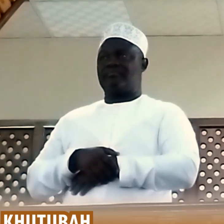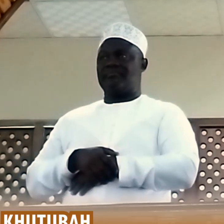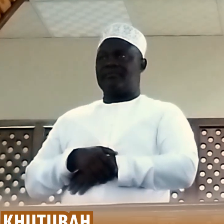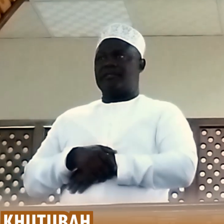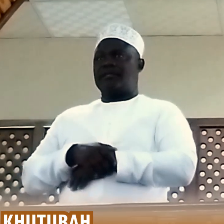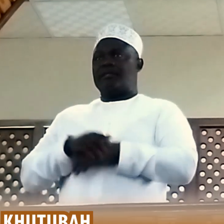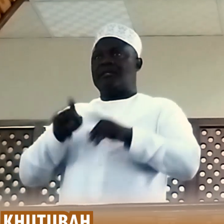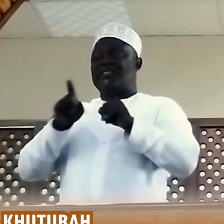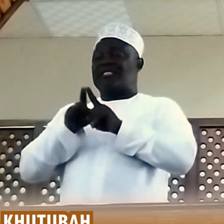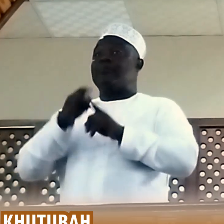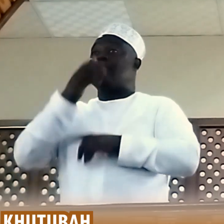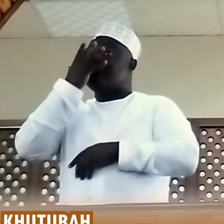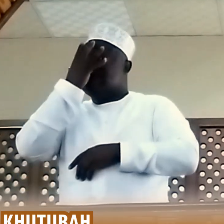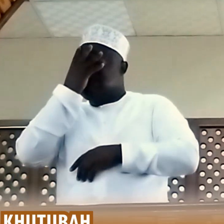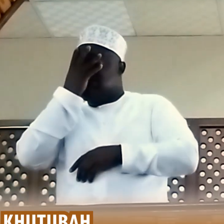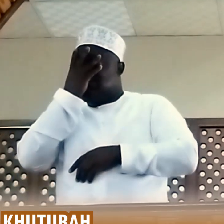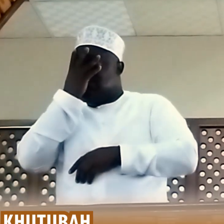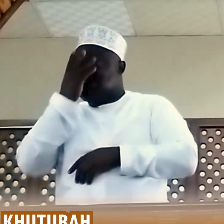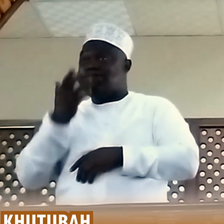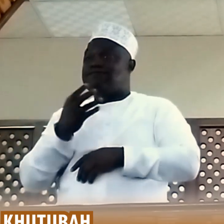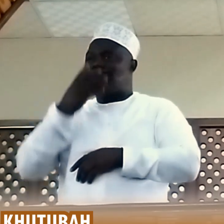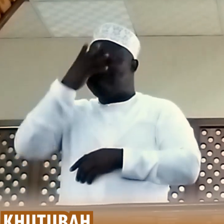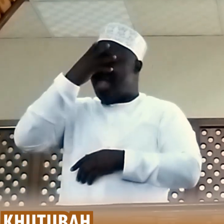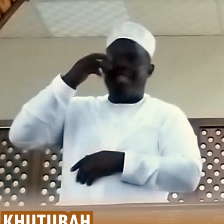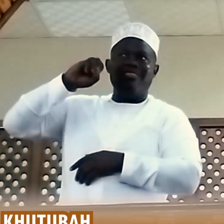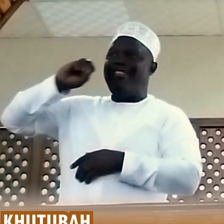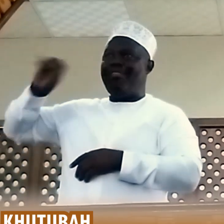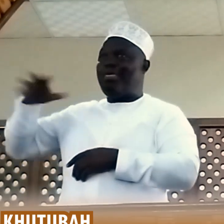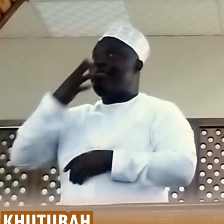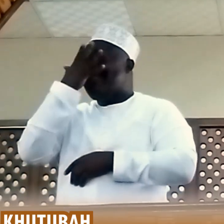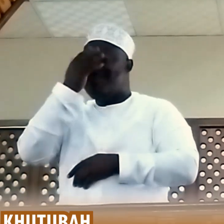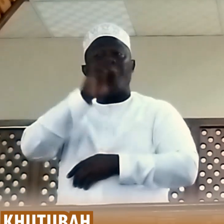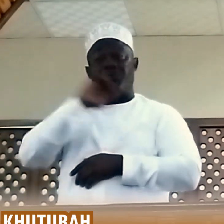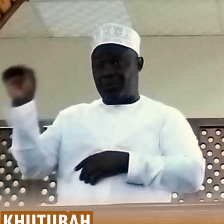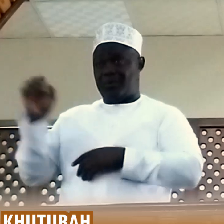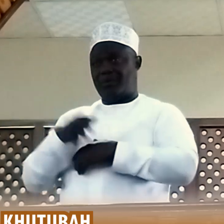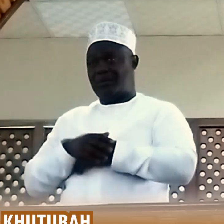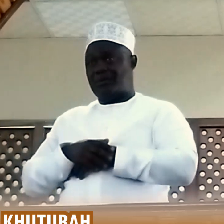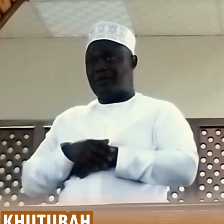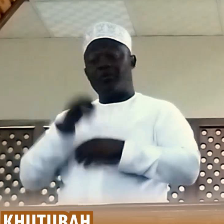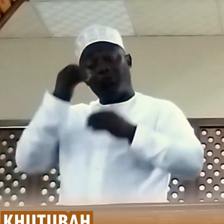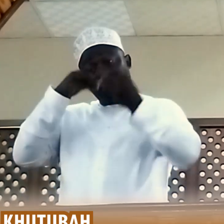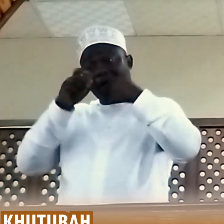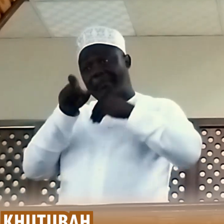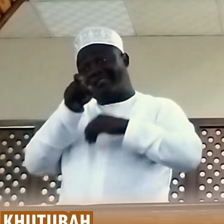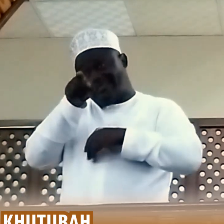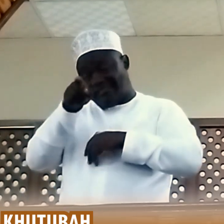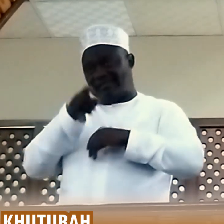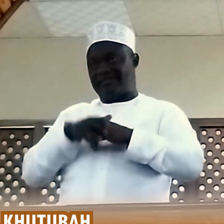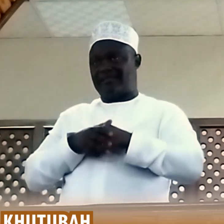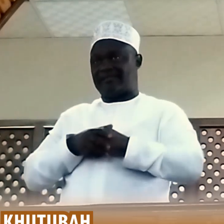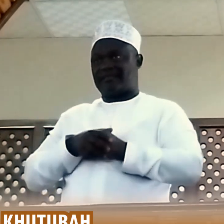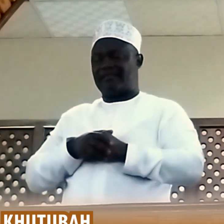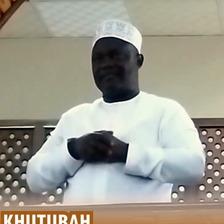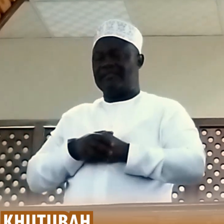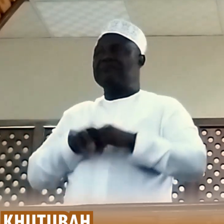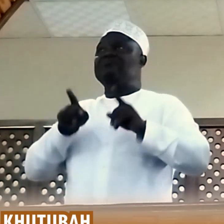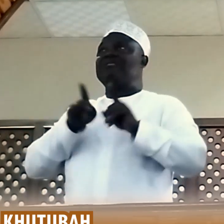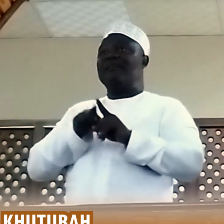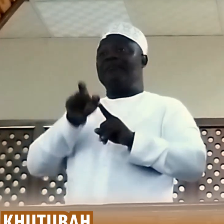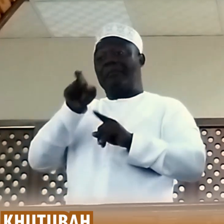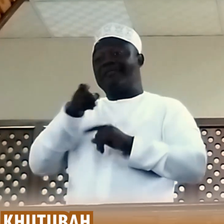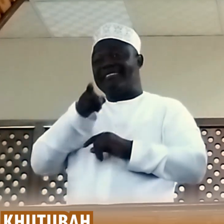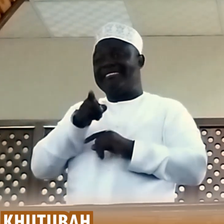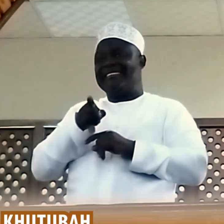Wanuziat hayatuhu, ensonyi Allah azimujja muzimugwamu. Wasaa manbatuhu,